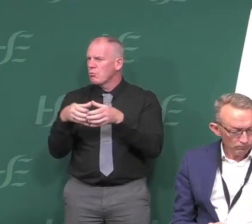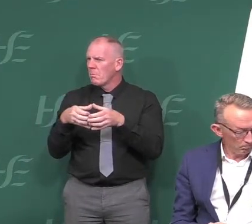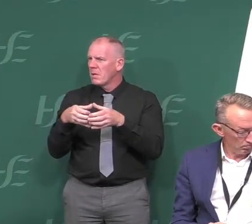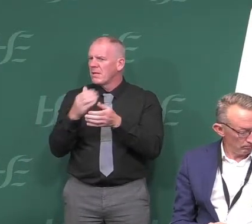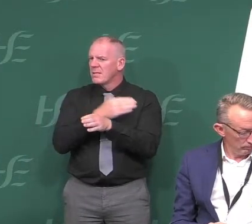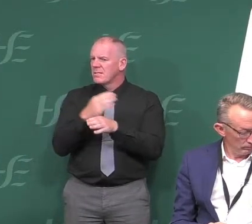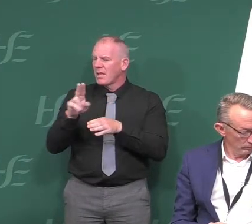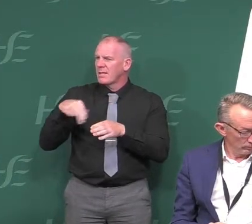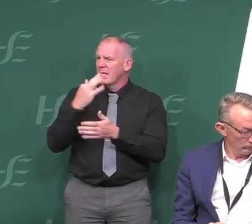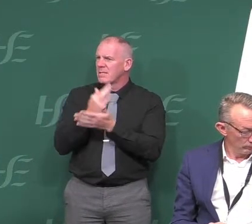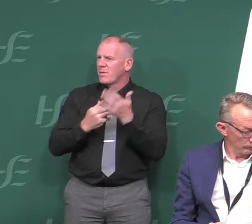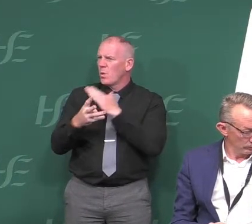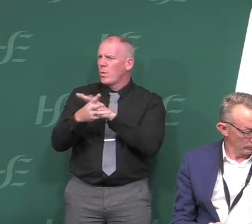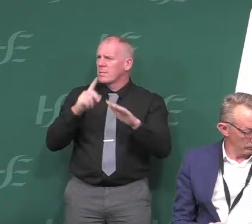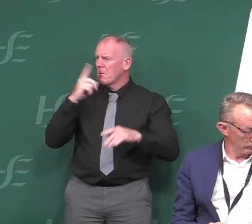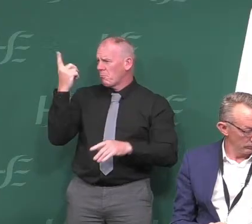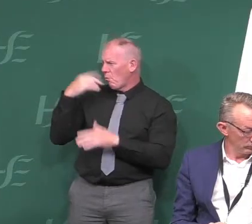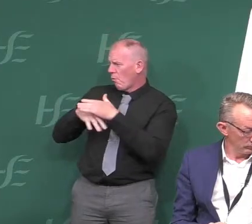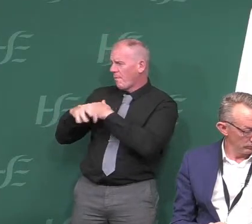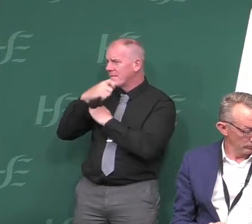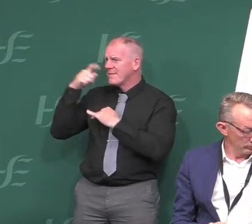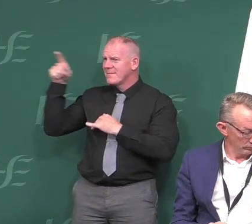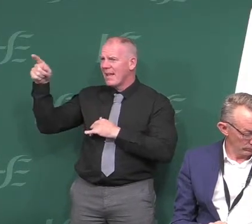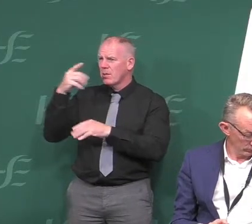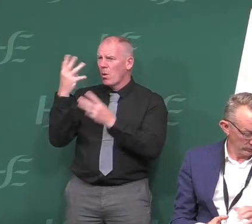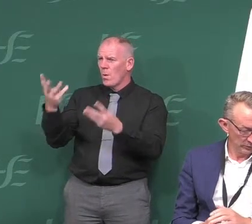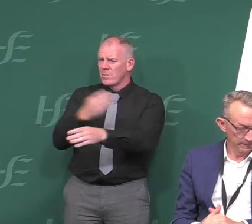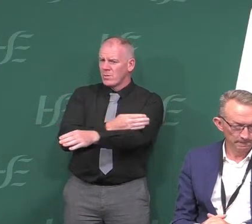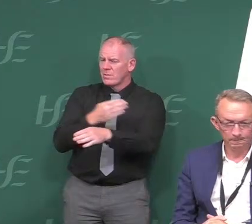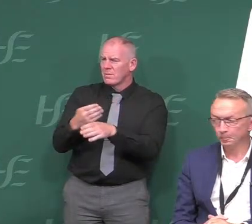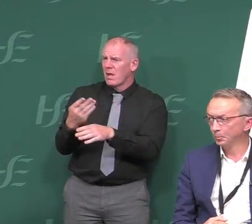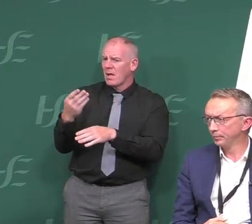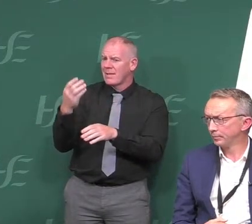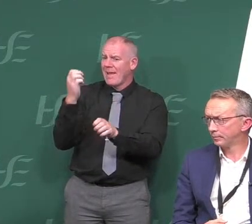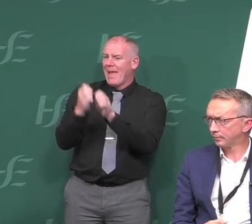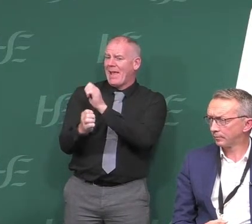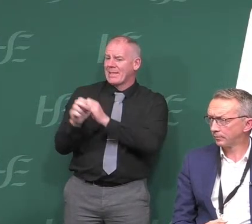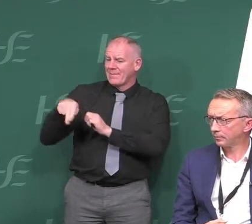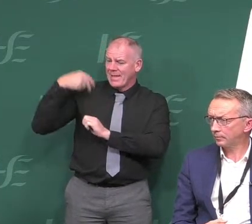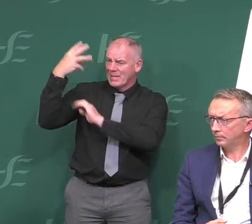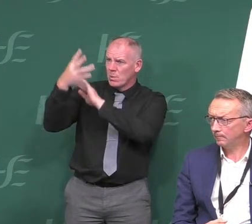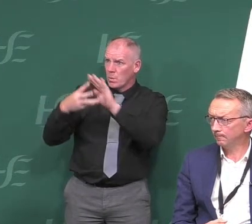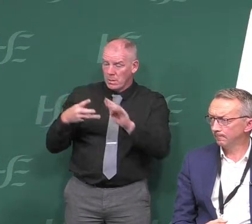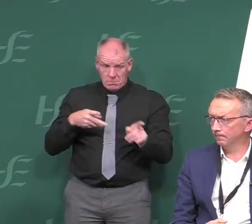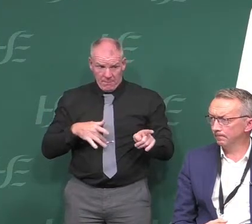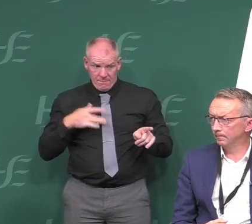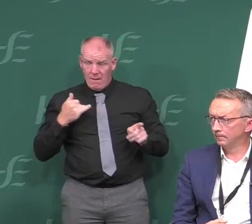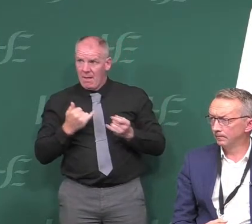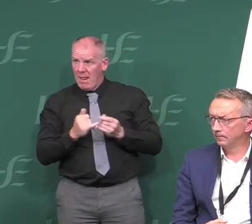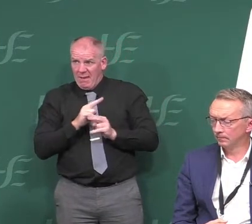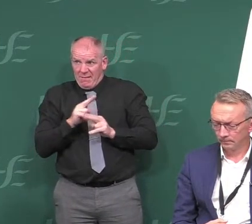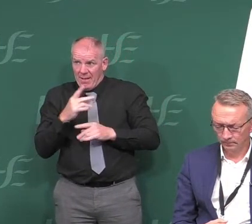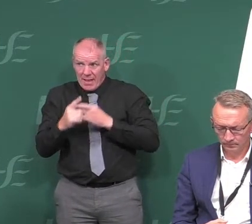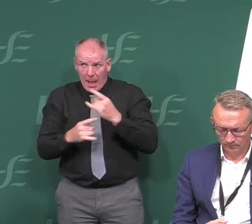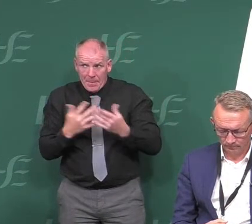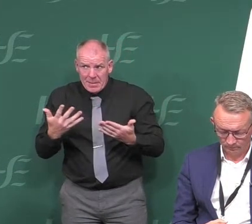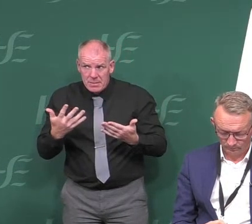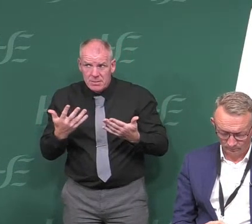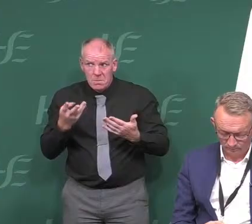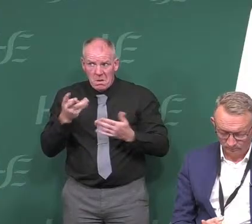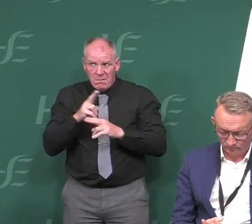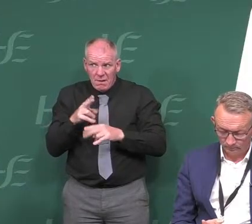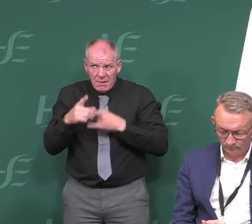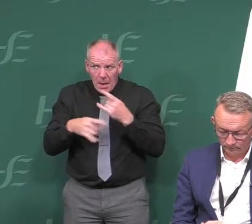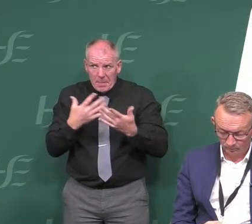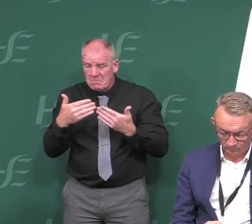The government earlier this week said that they'd hope to start this by the end of next week. Are you saying that's not feasible, that's not likely to happen